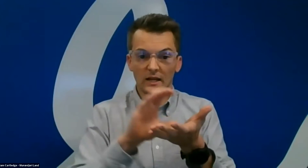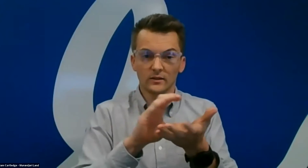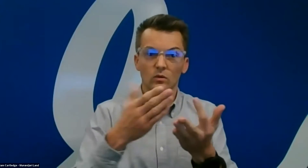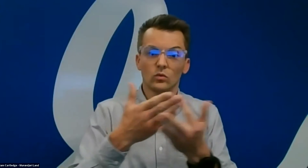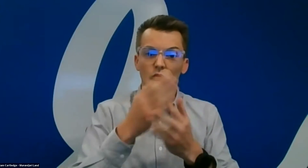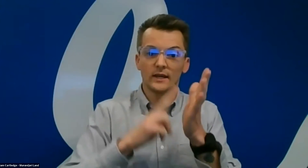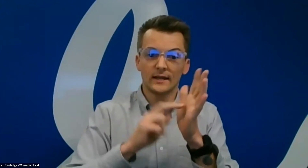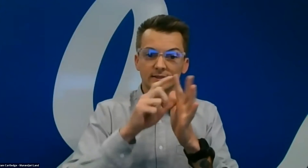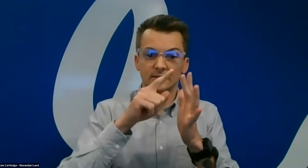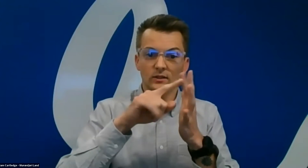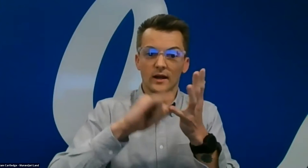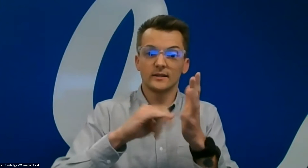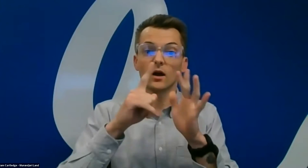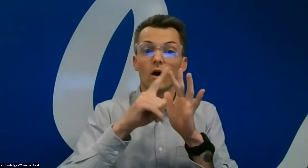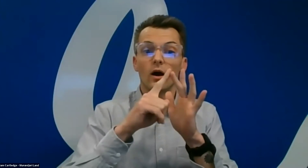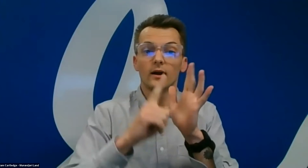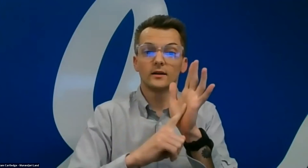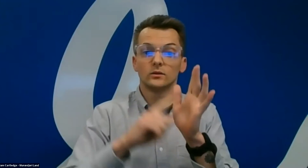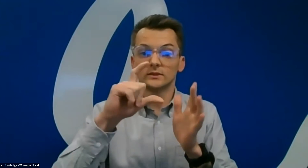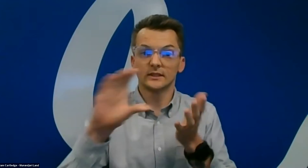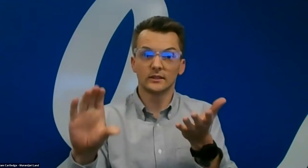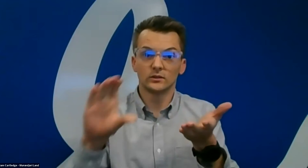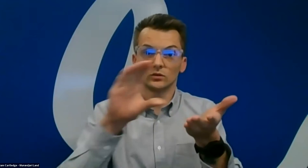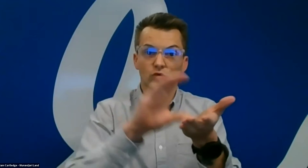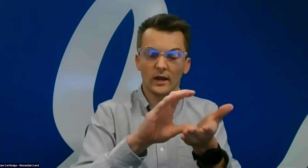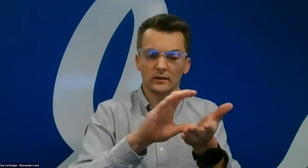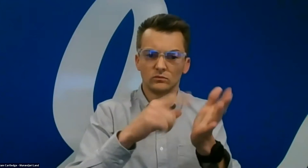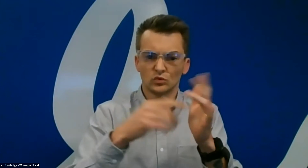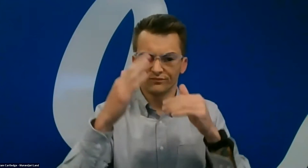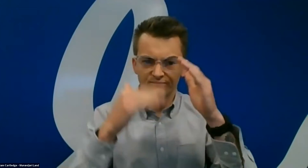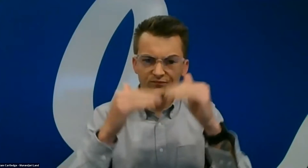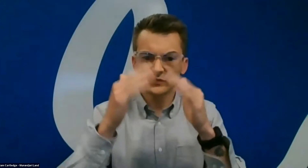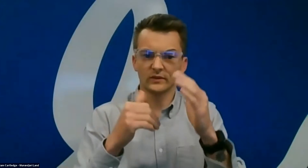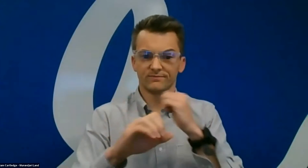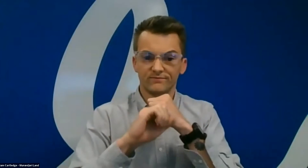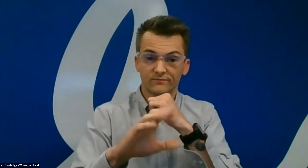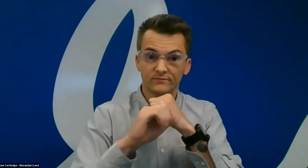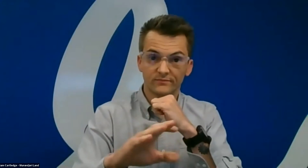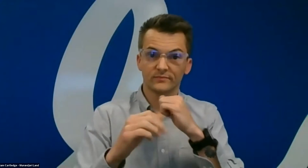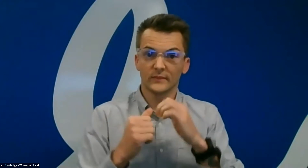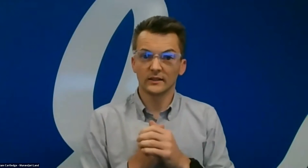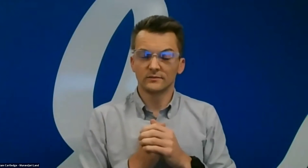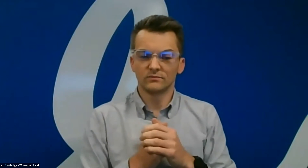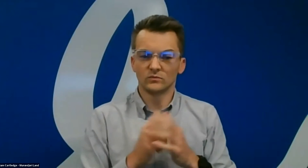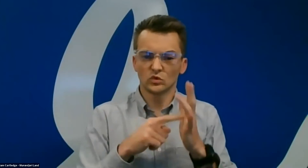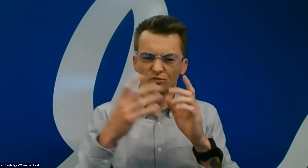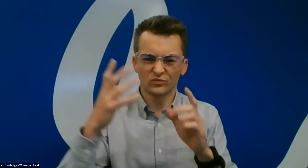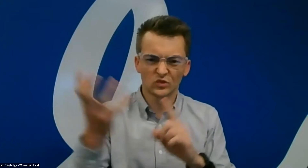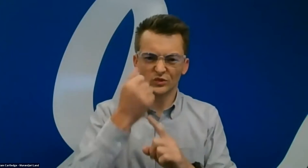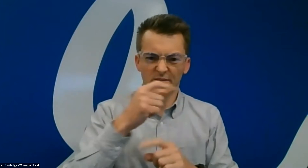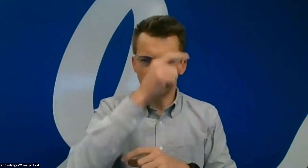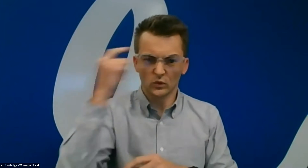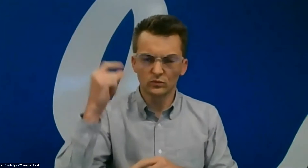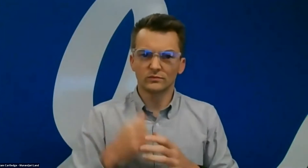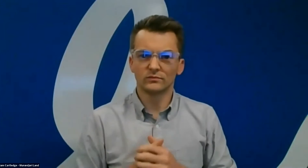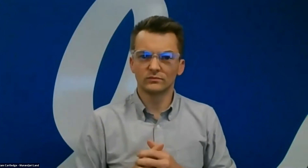So 12 months ago, we received some funding through the NDIS under their ILS grant to do a